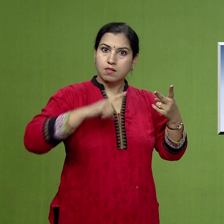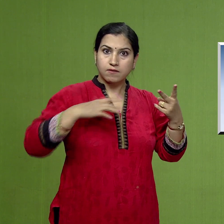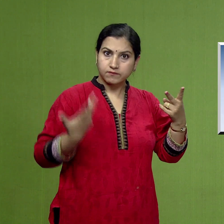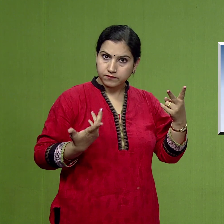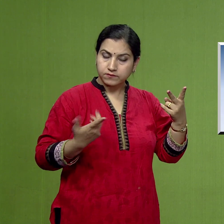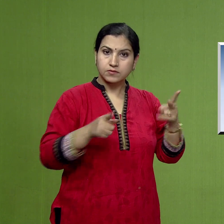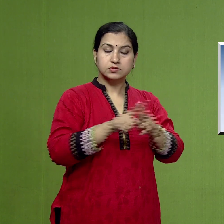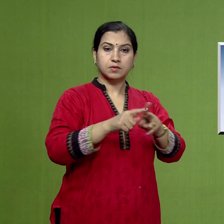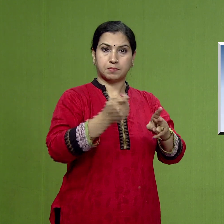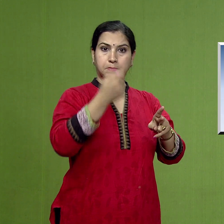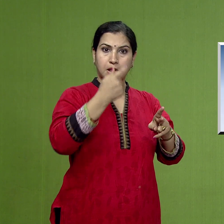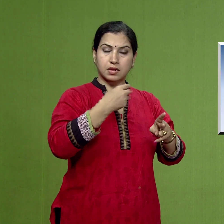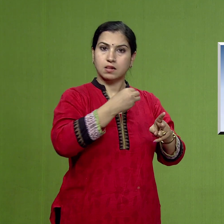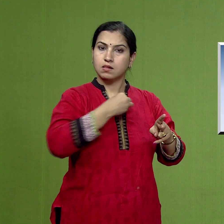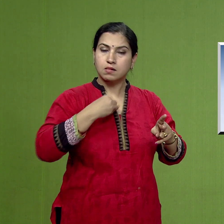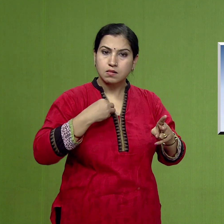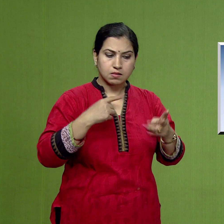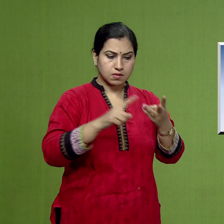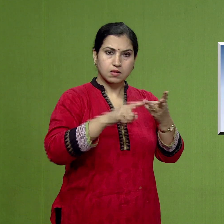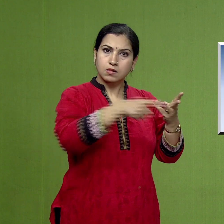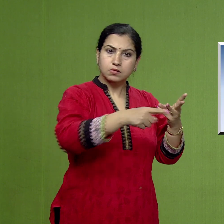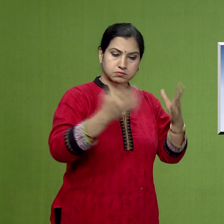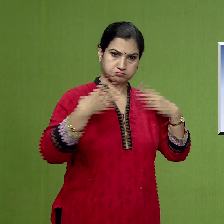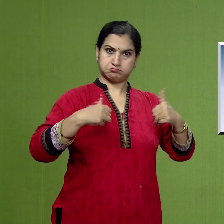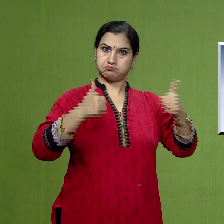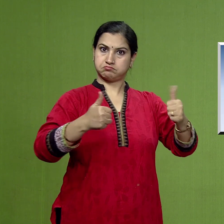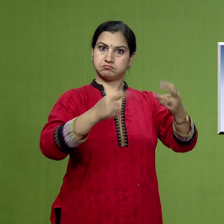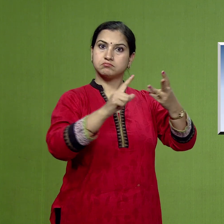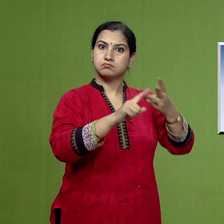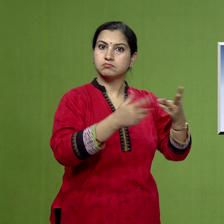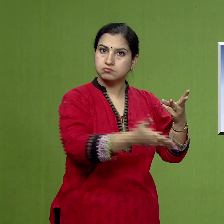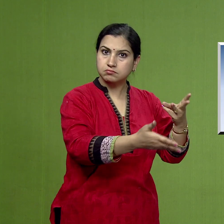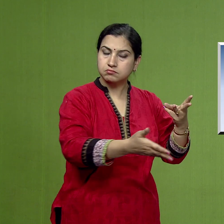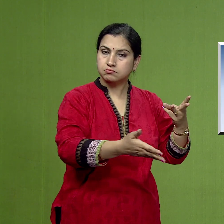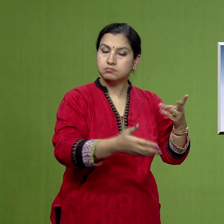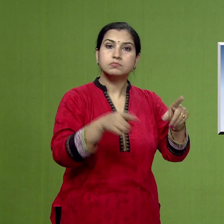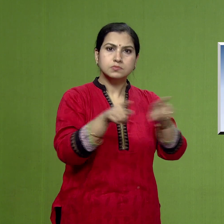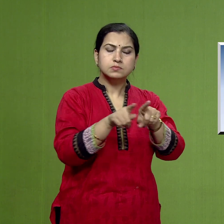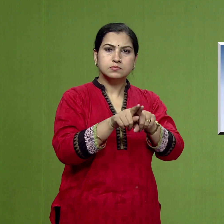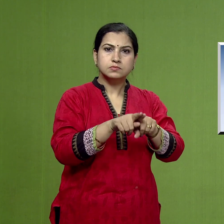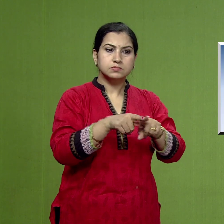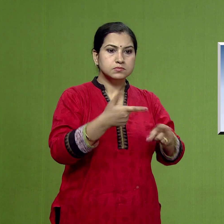medical facilities to make them stay healthy, and to provide them